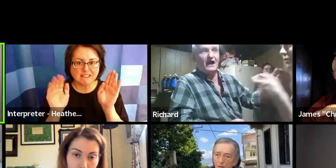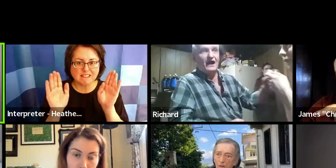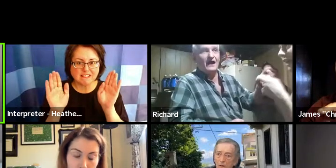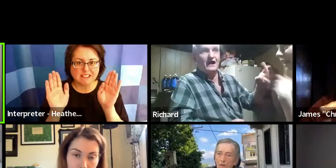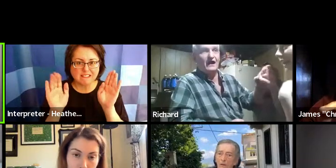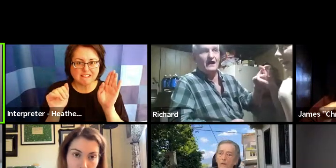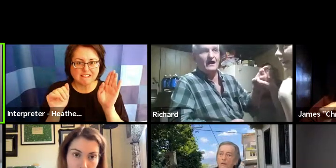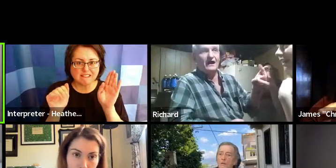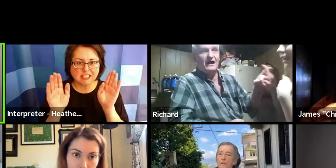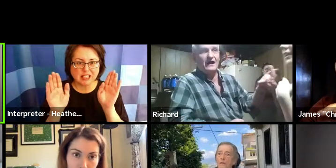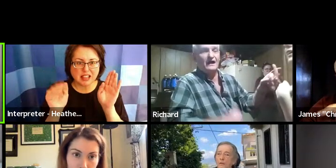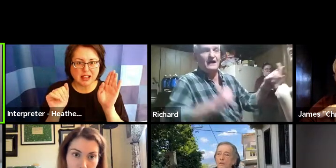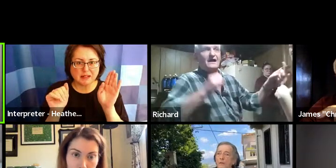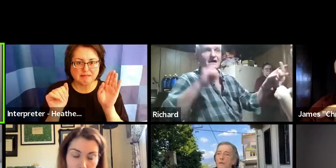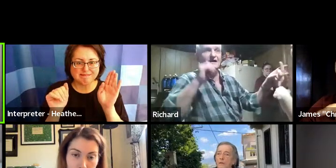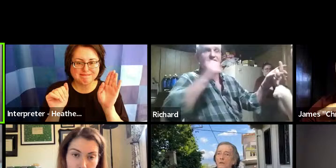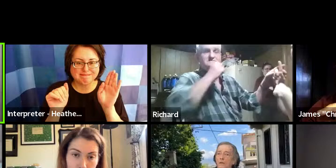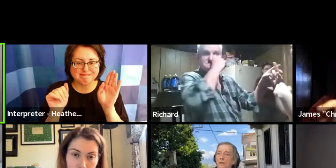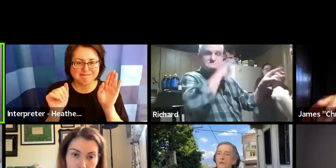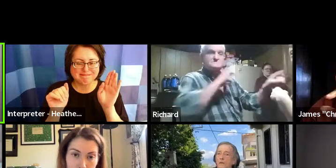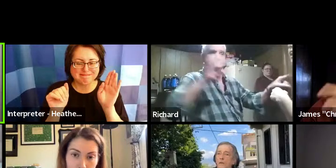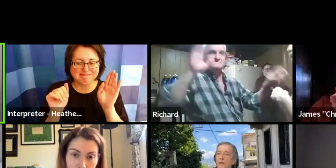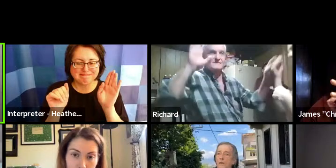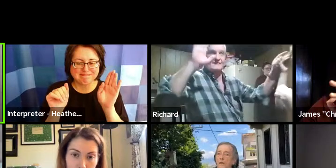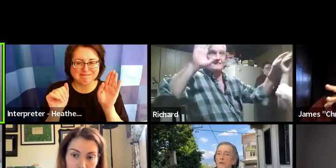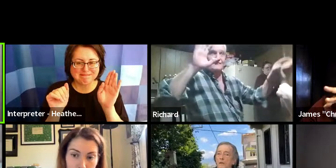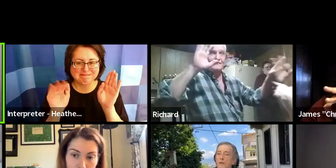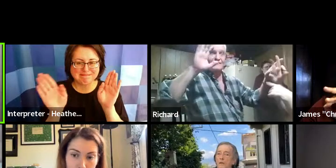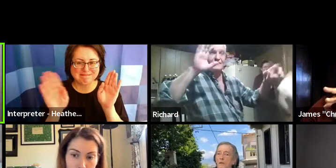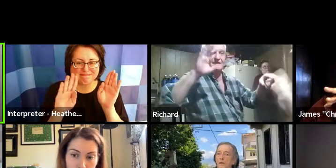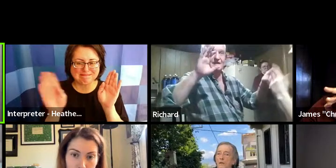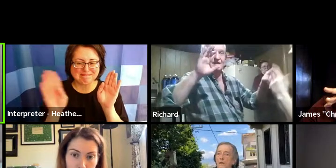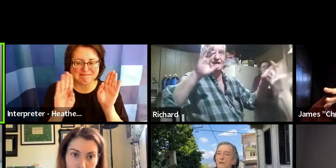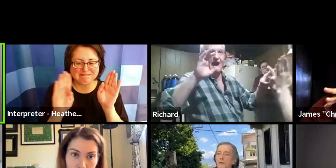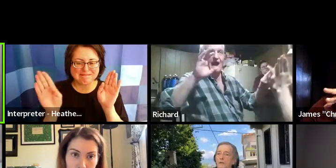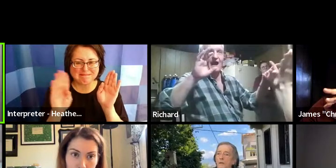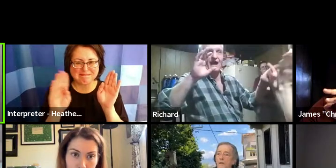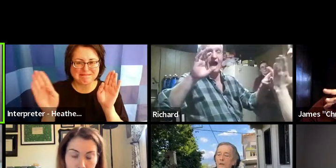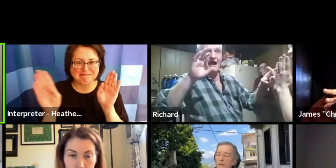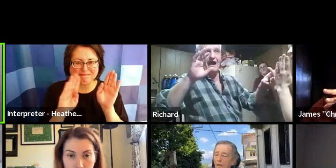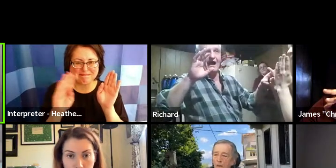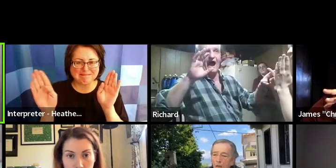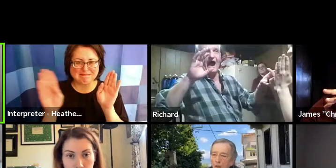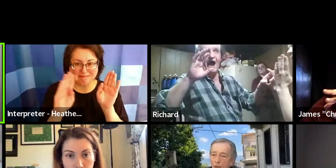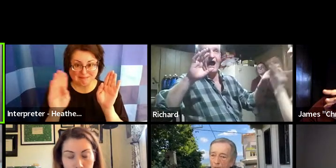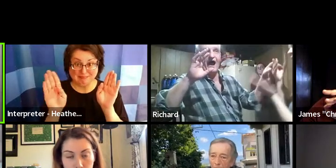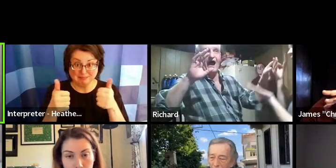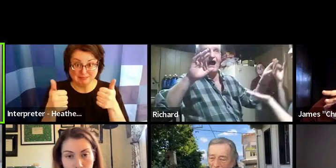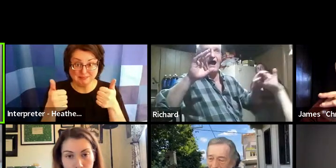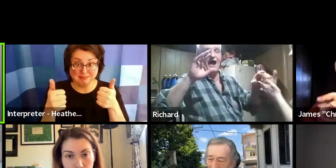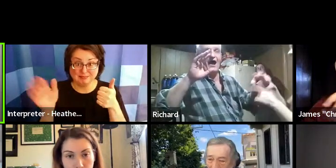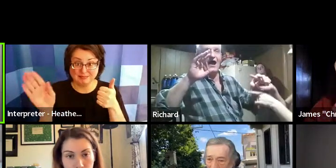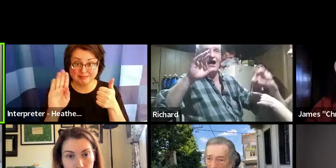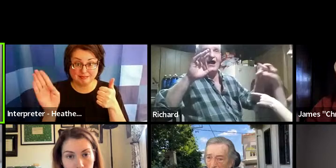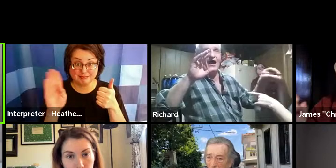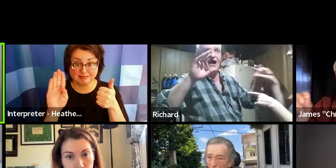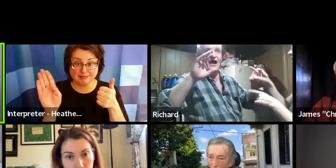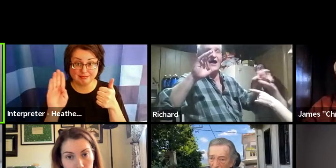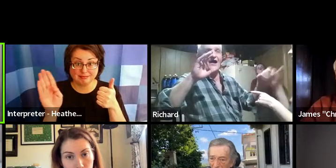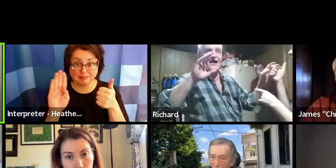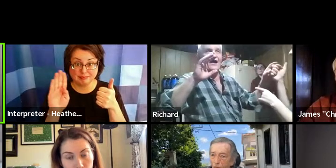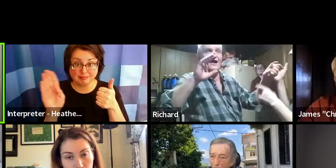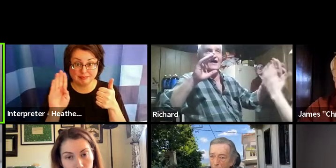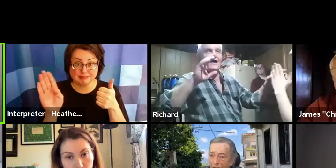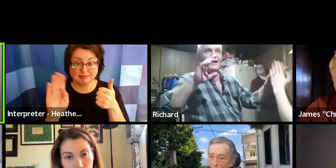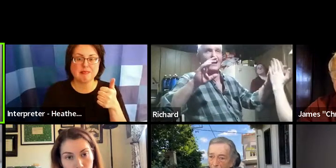saying is, once that technology has been proven out in other cities and is ready to be expanded, we are pushing